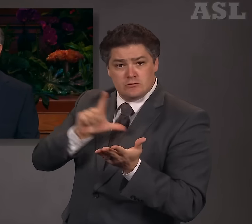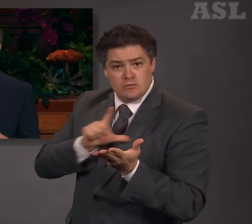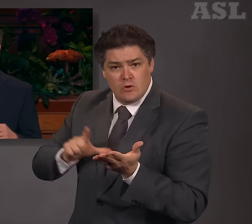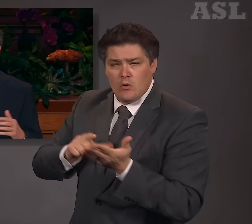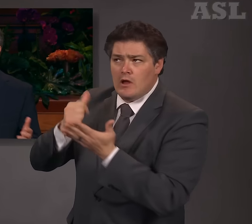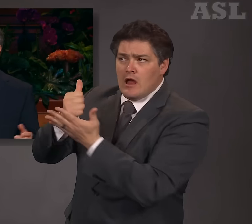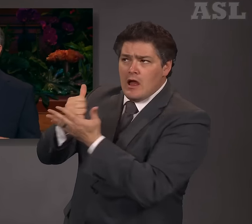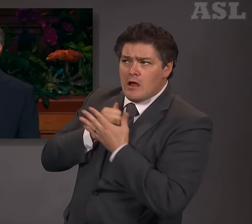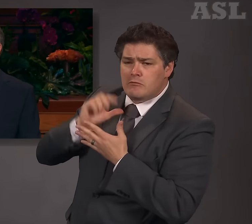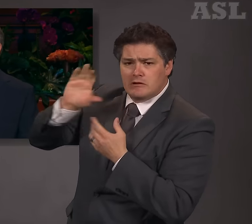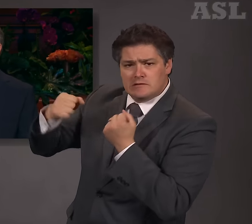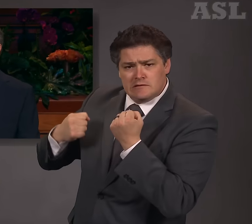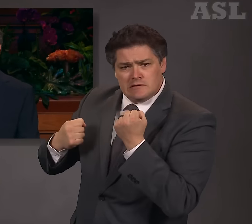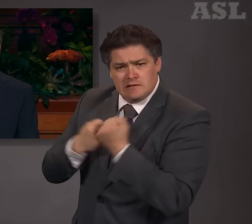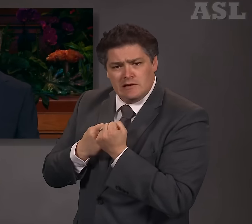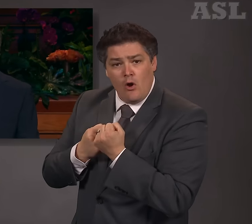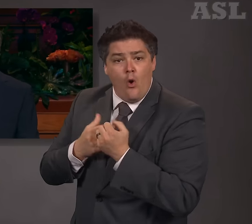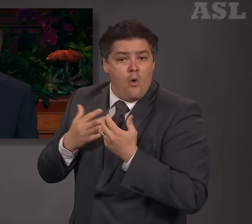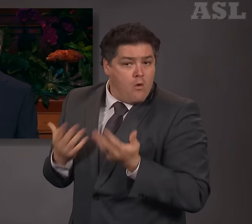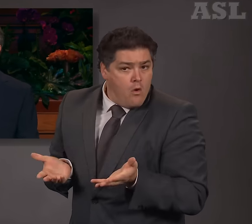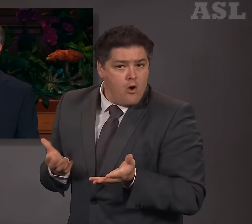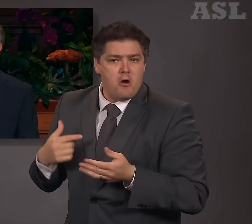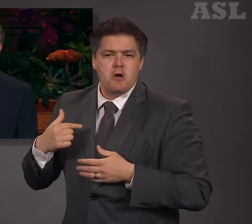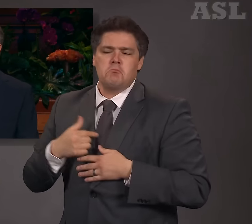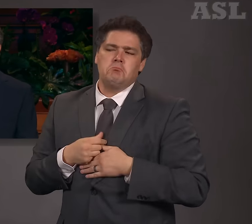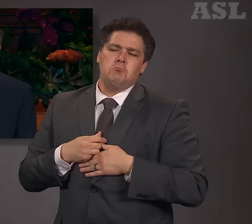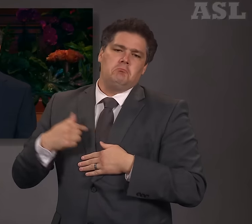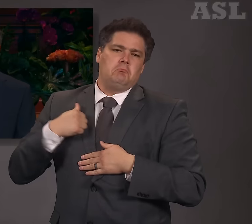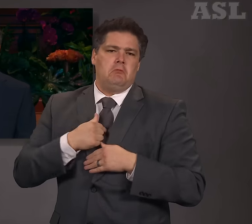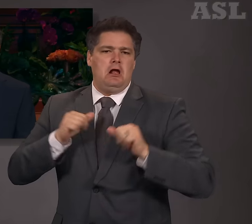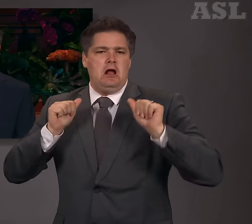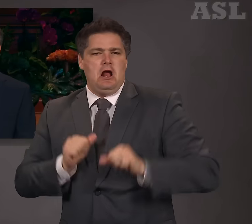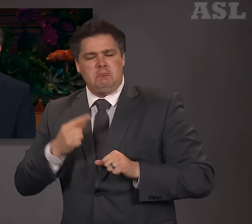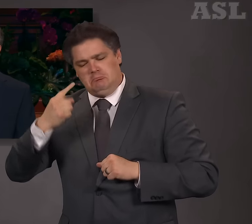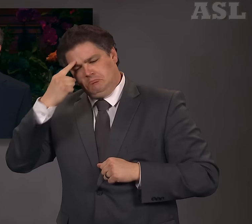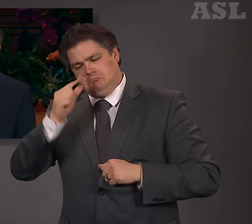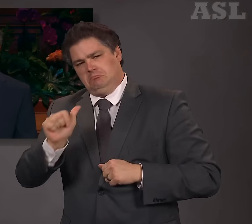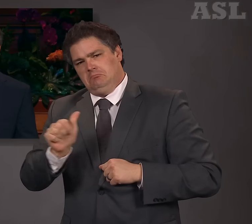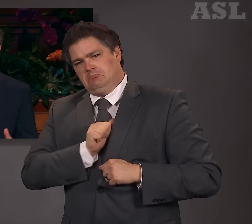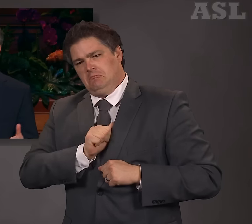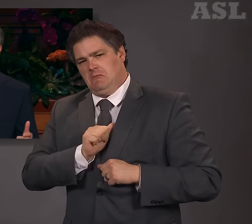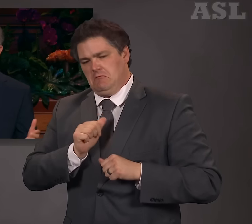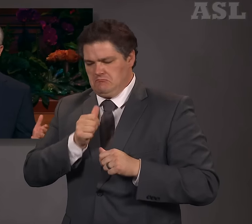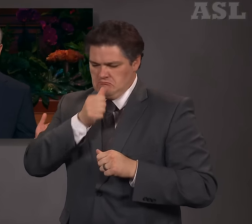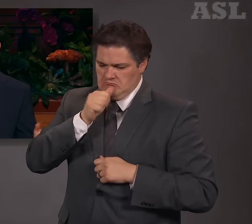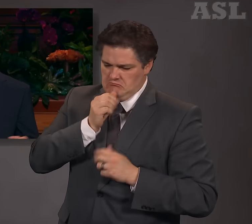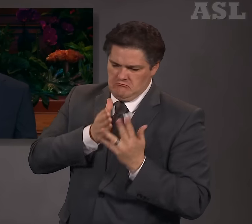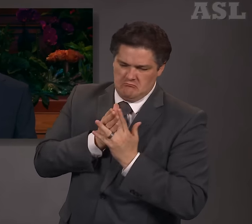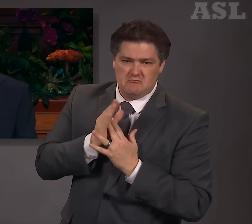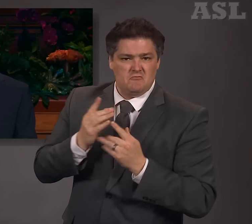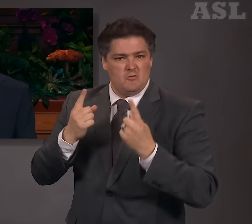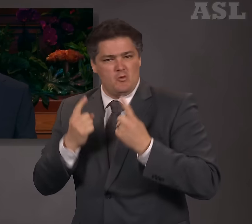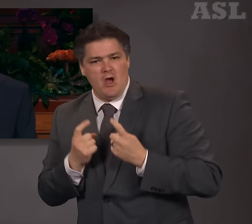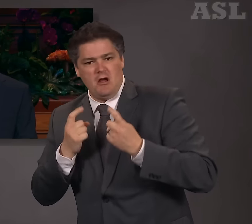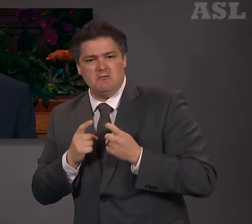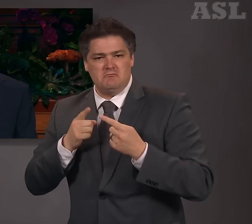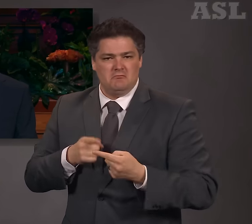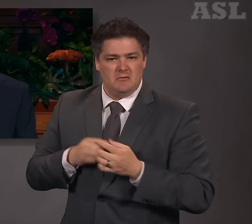support, or we can think that we are on our own in this trial and that we must suffer it